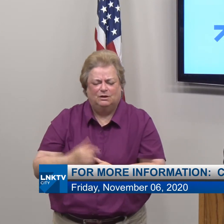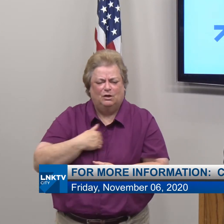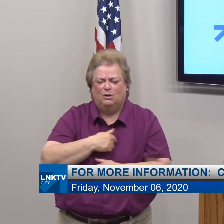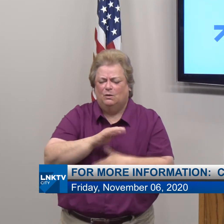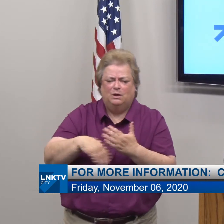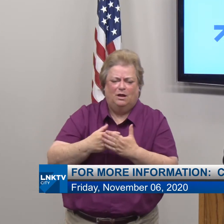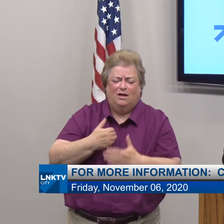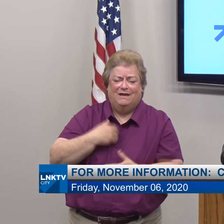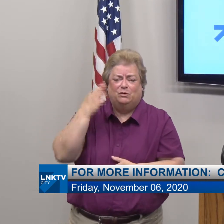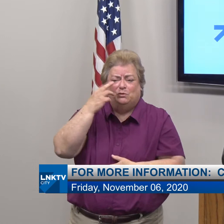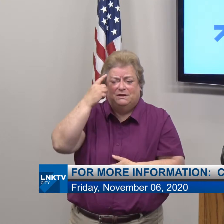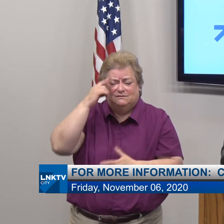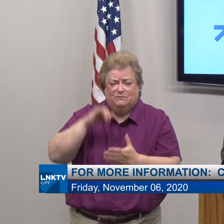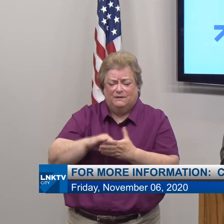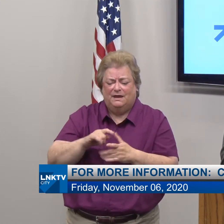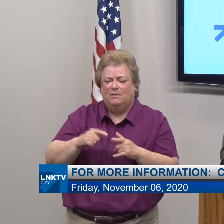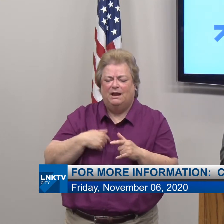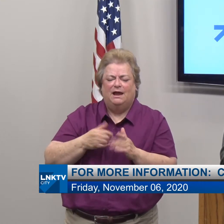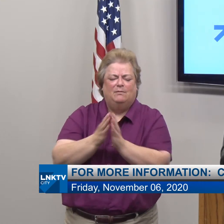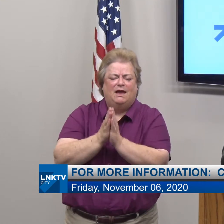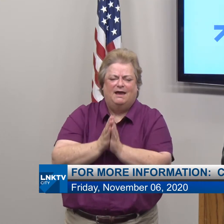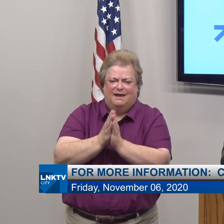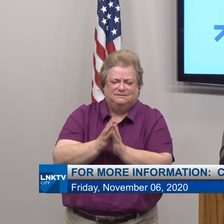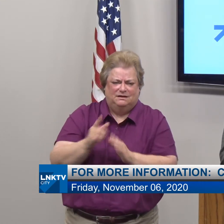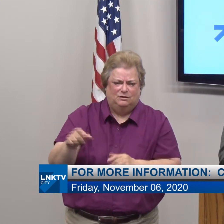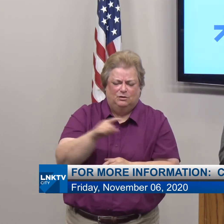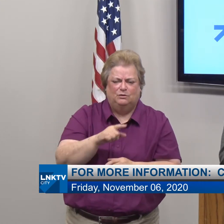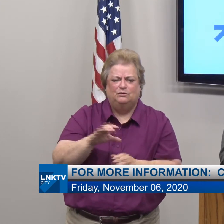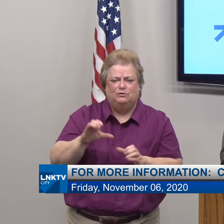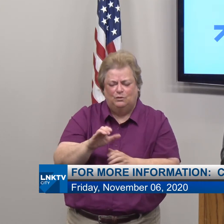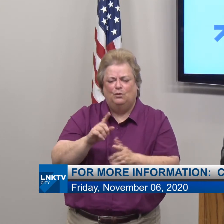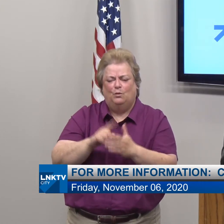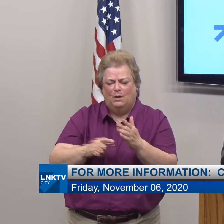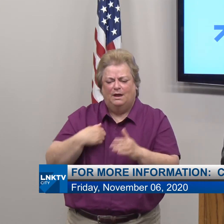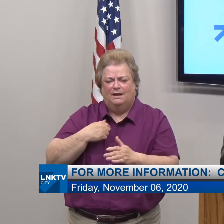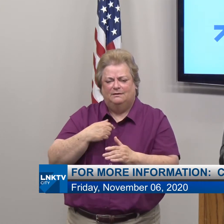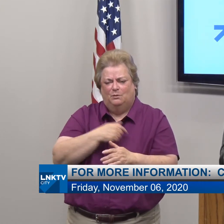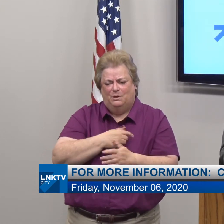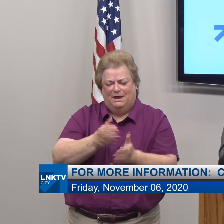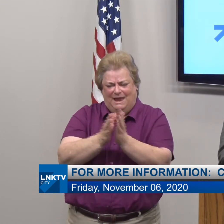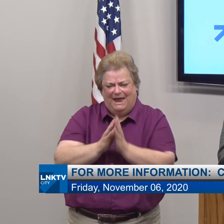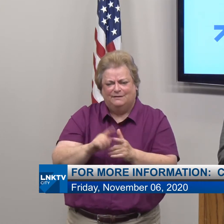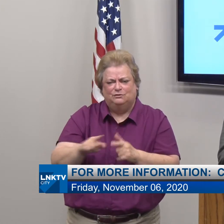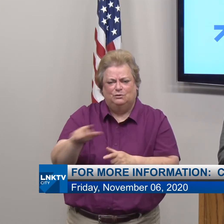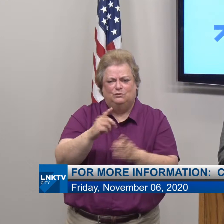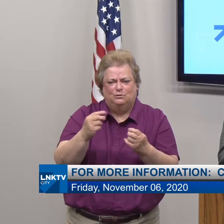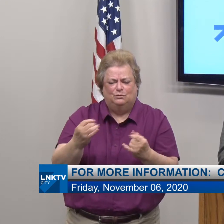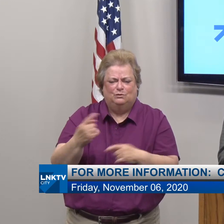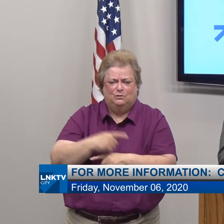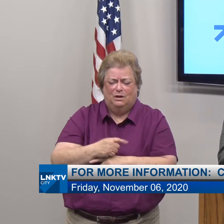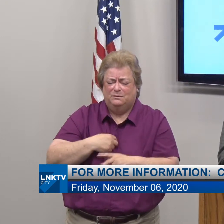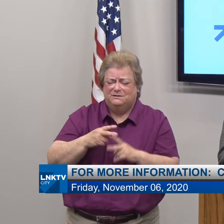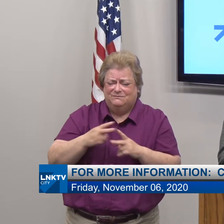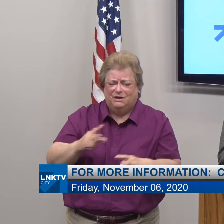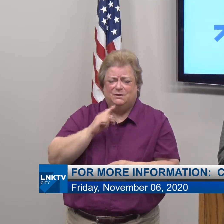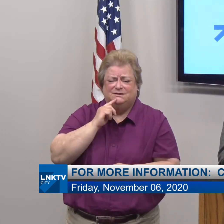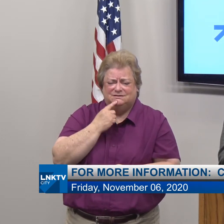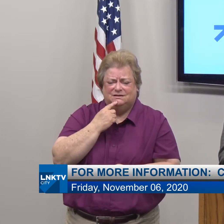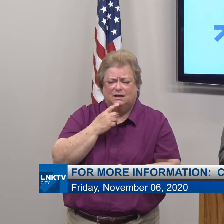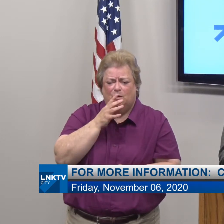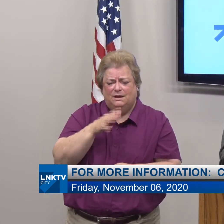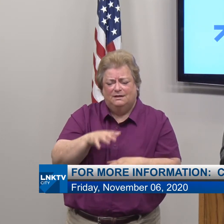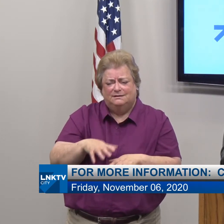it. But nevertheless, I'm here to implore you that you do exactly what's been asked of you today, and that we take this very seriously, because it will be 2